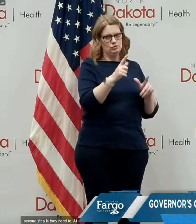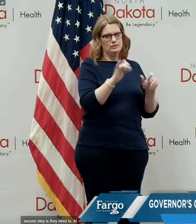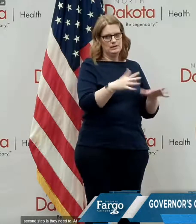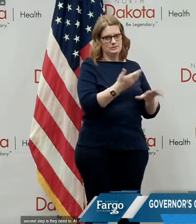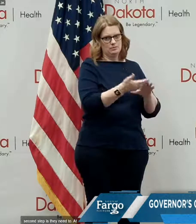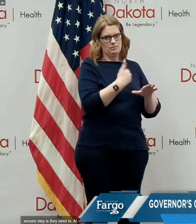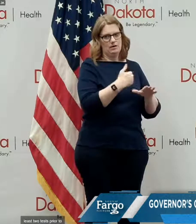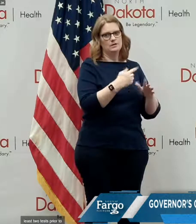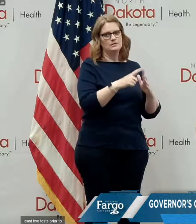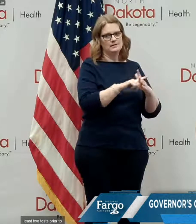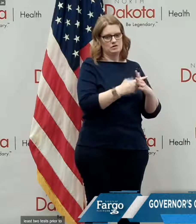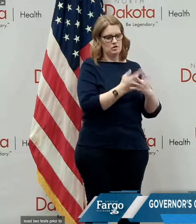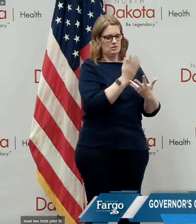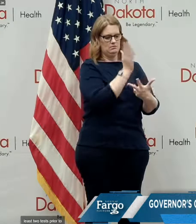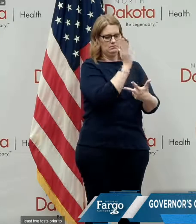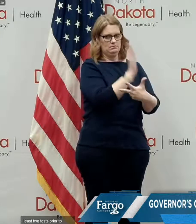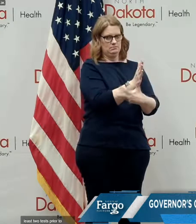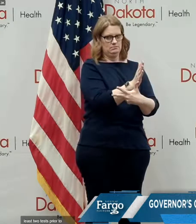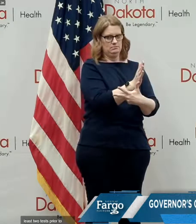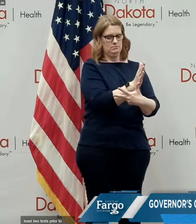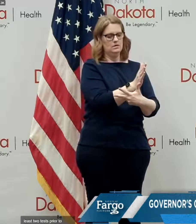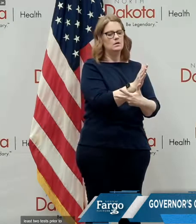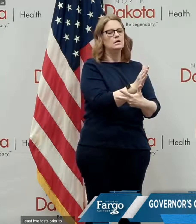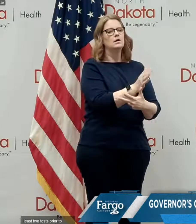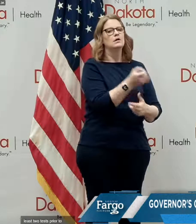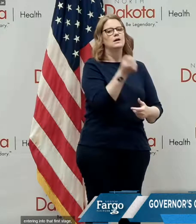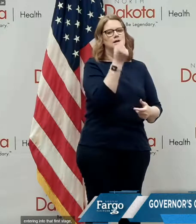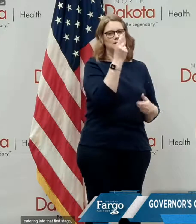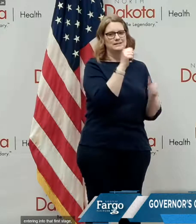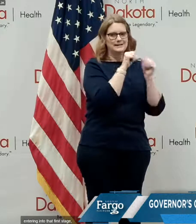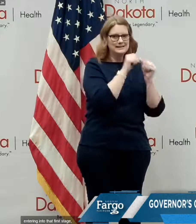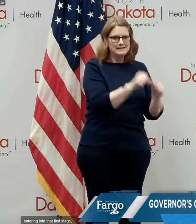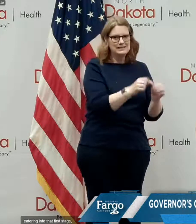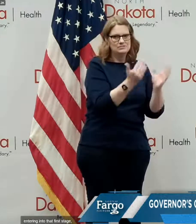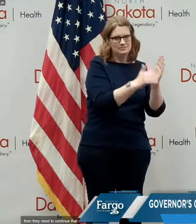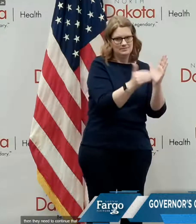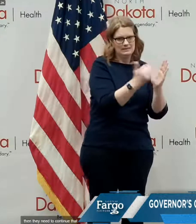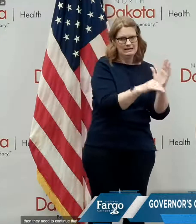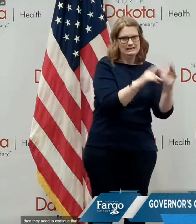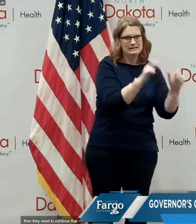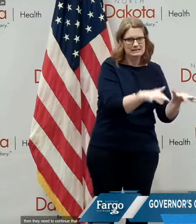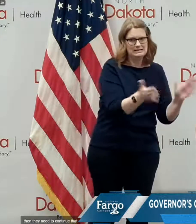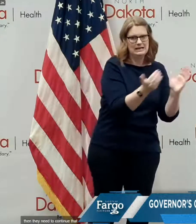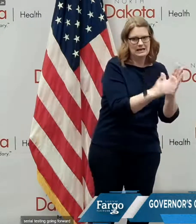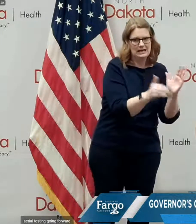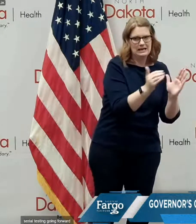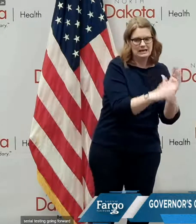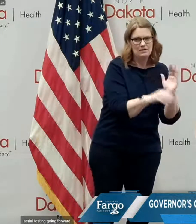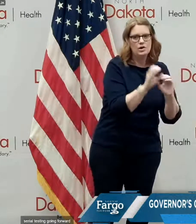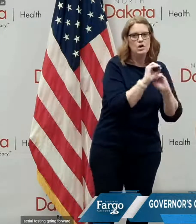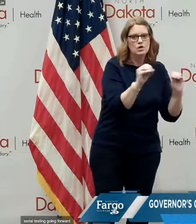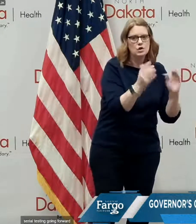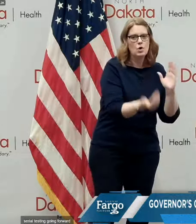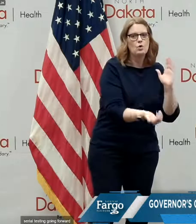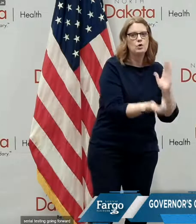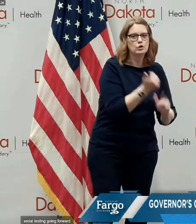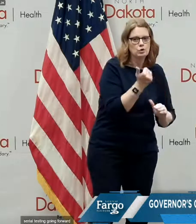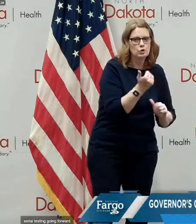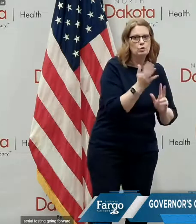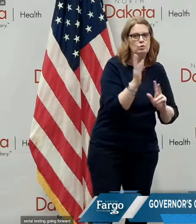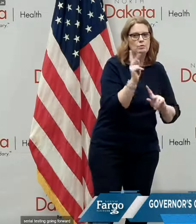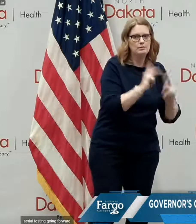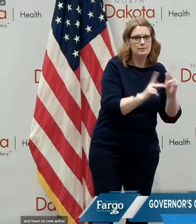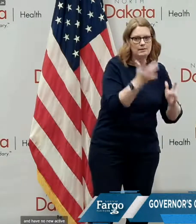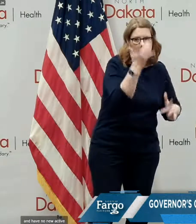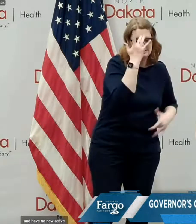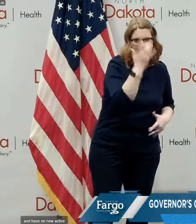entering into that first stage. Then they need to continue that serial testing going forward and have no new active residents. They can